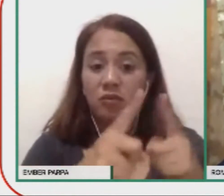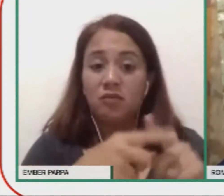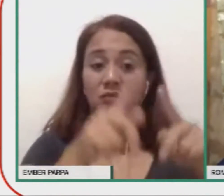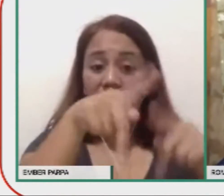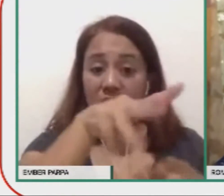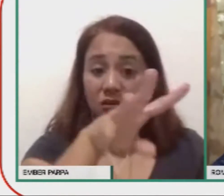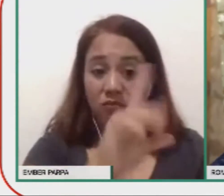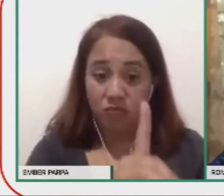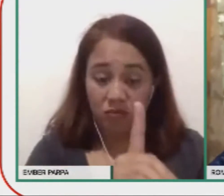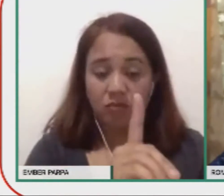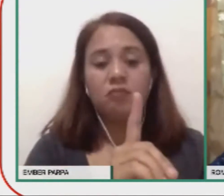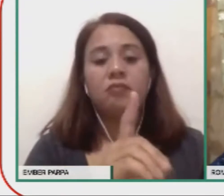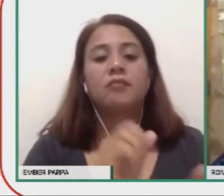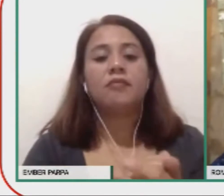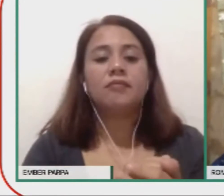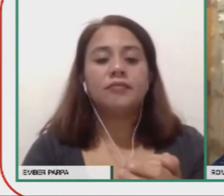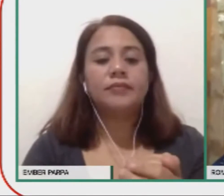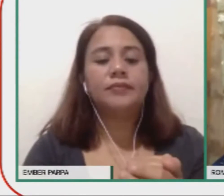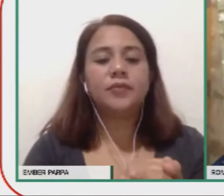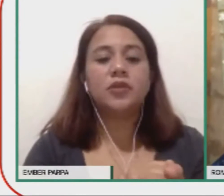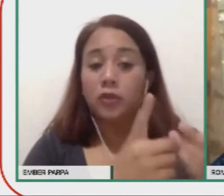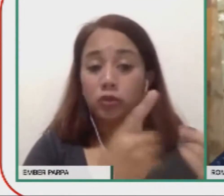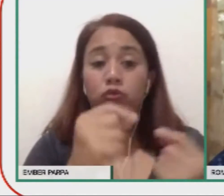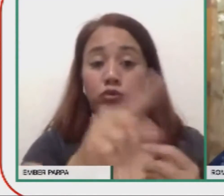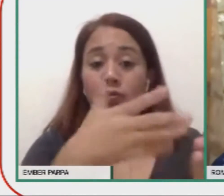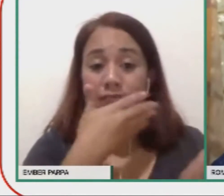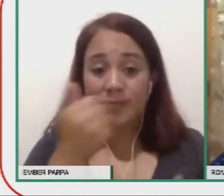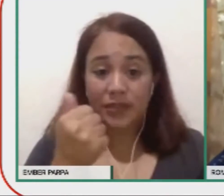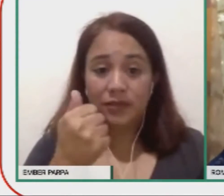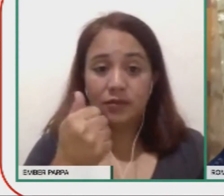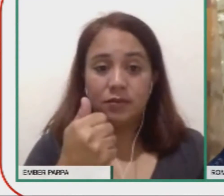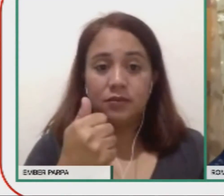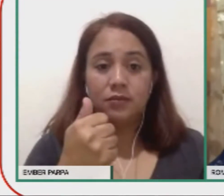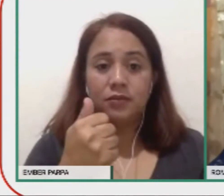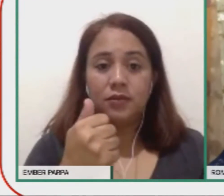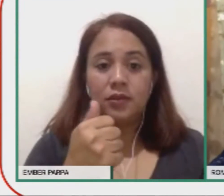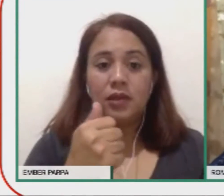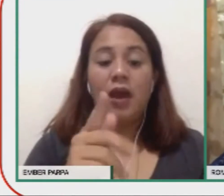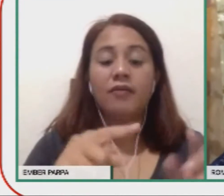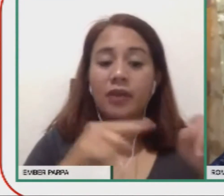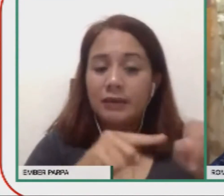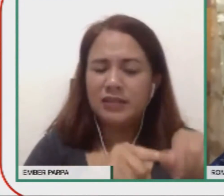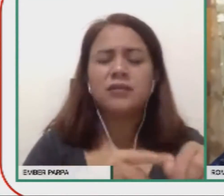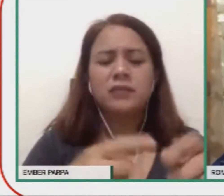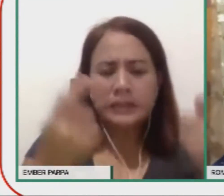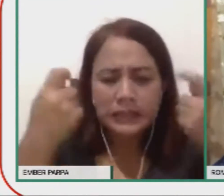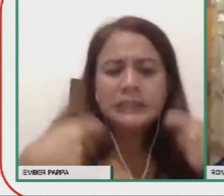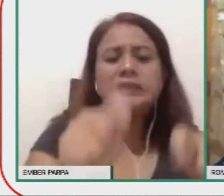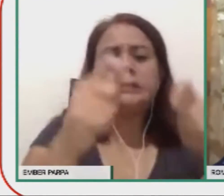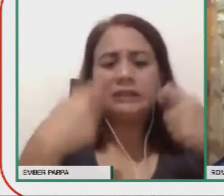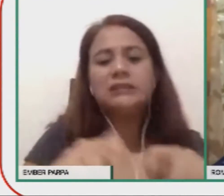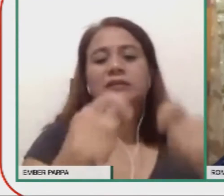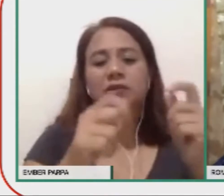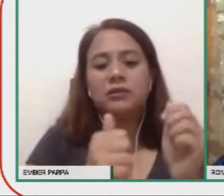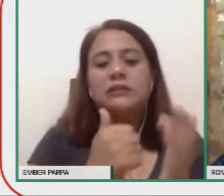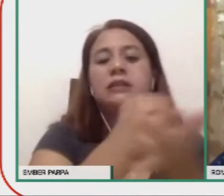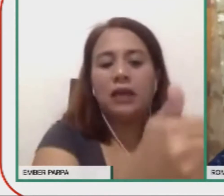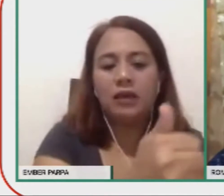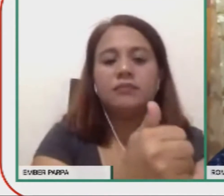PWDs, do your best to have an extra mile with your PWD